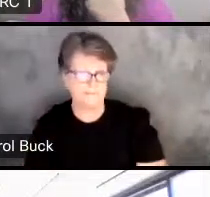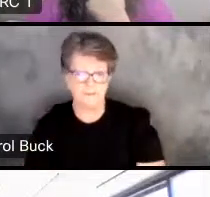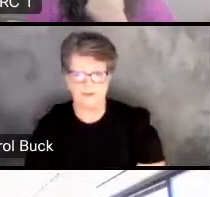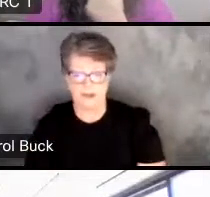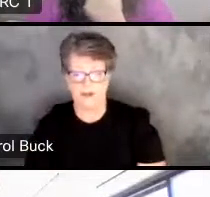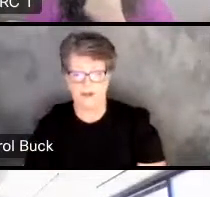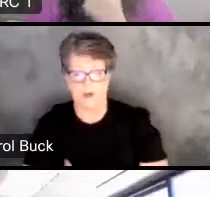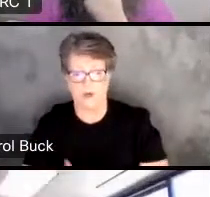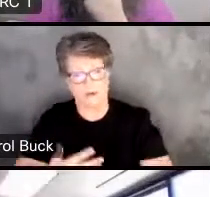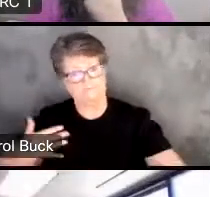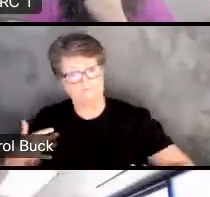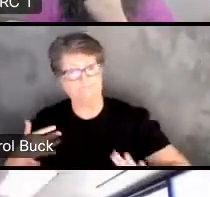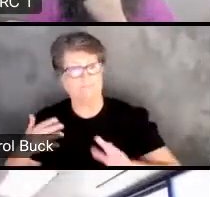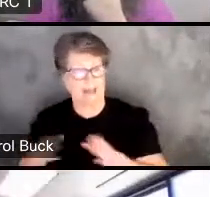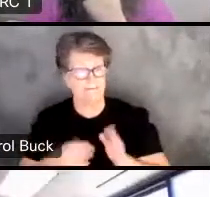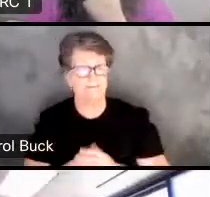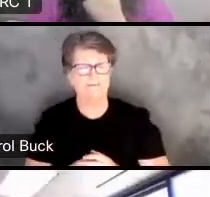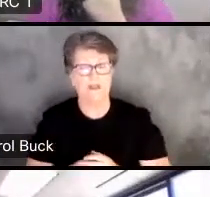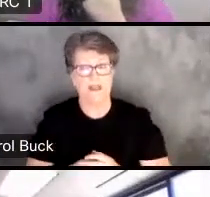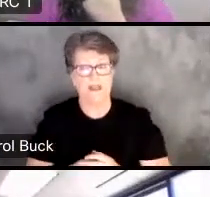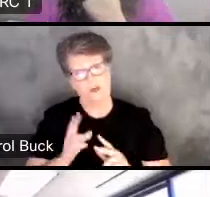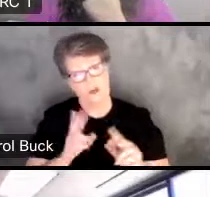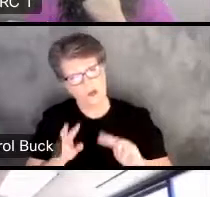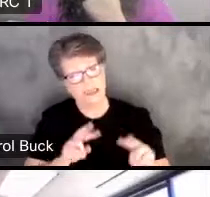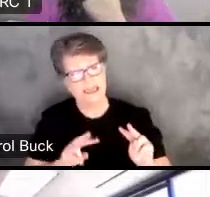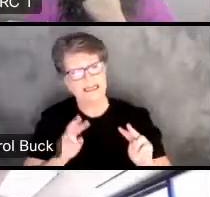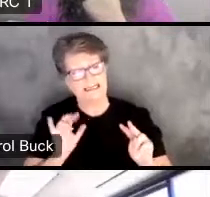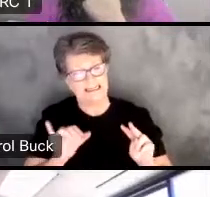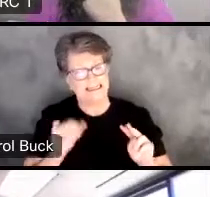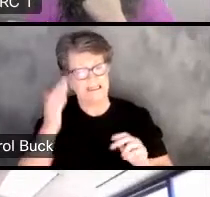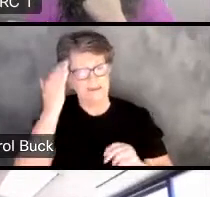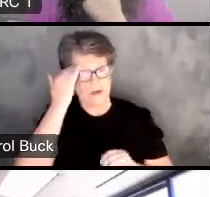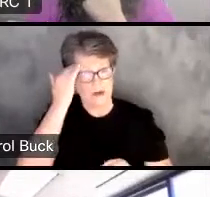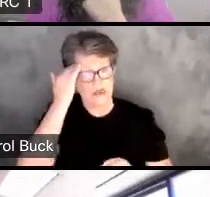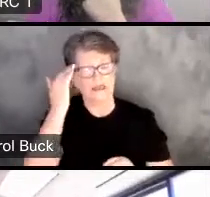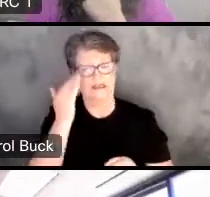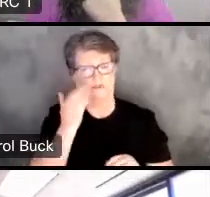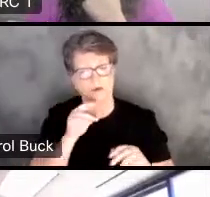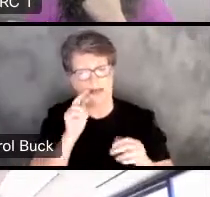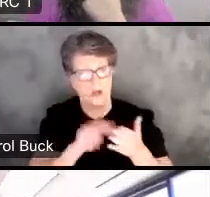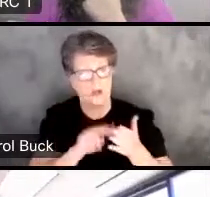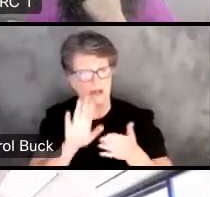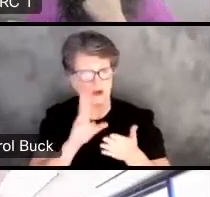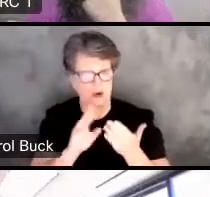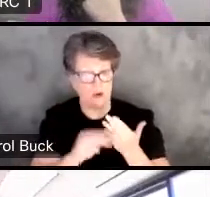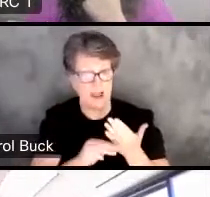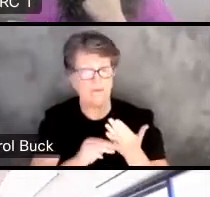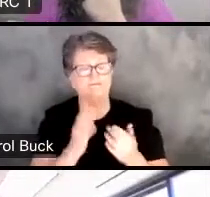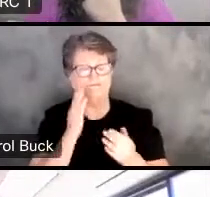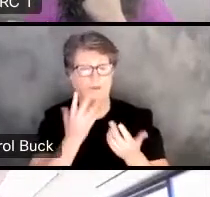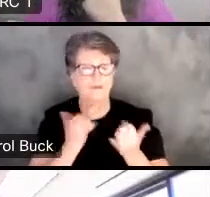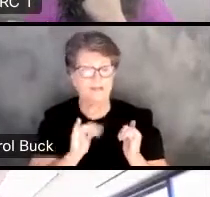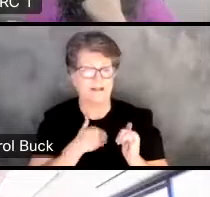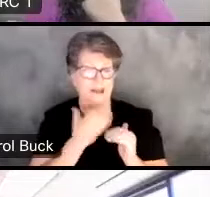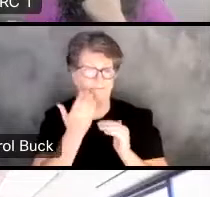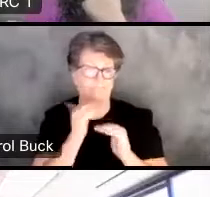So, and looking on all of that, knowing that when you look at your program, knowing that we're still going to have restrictions